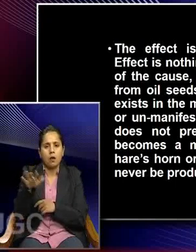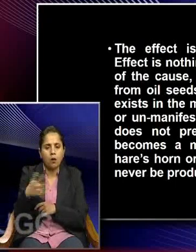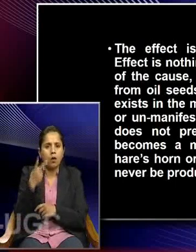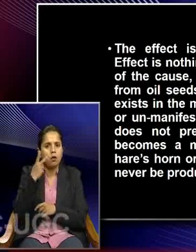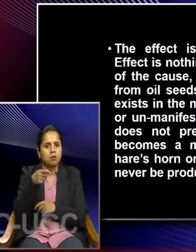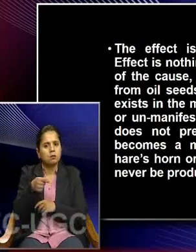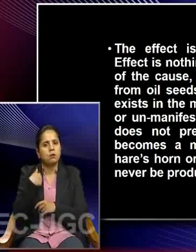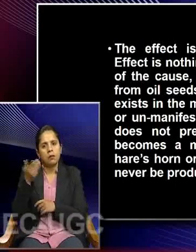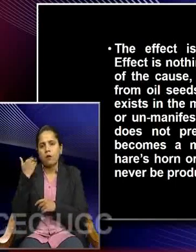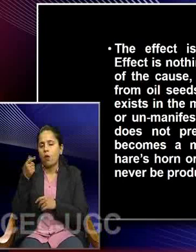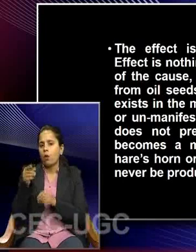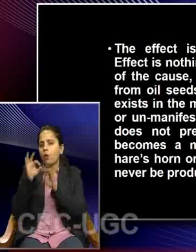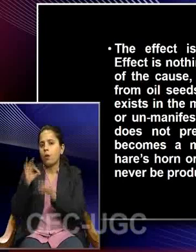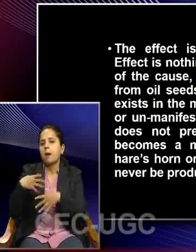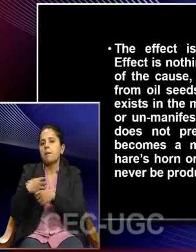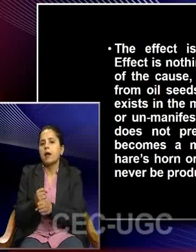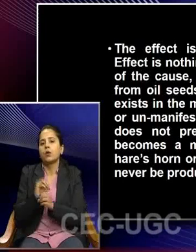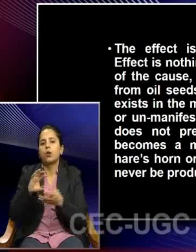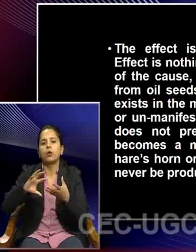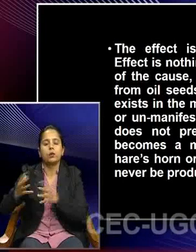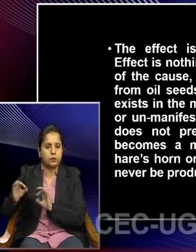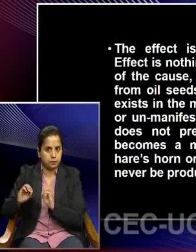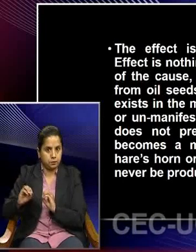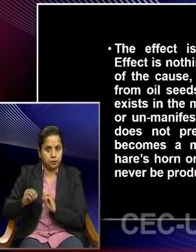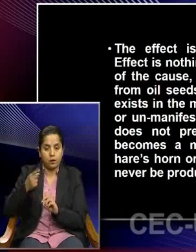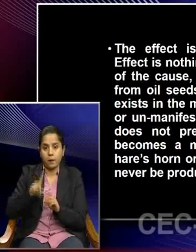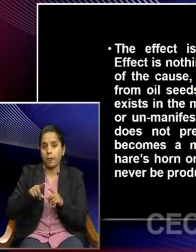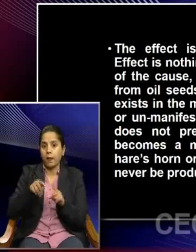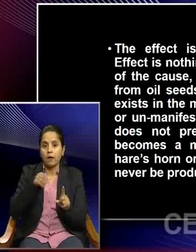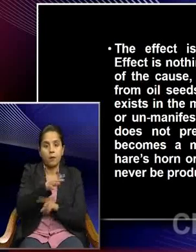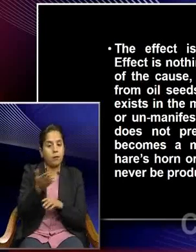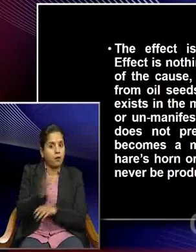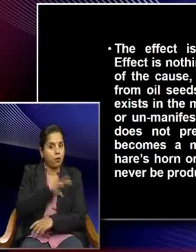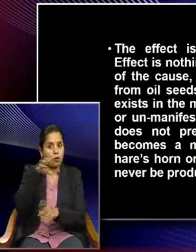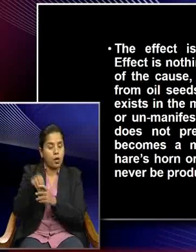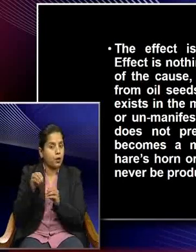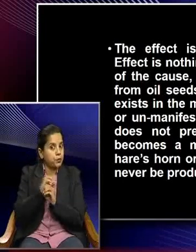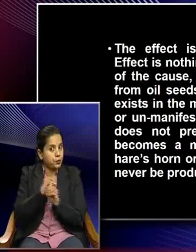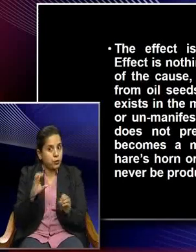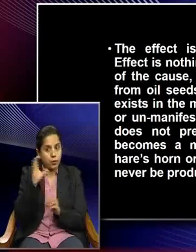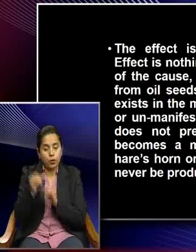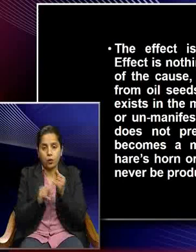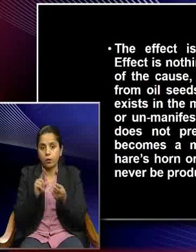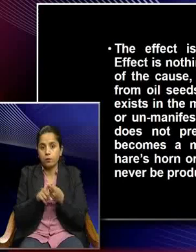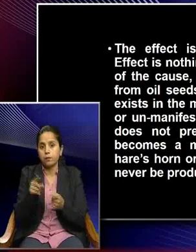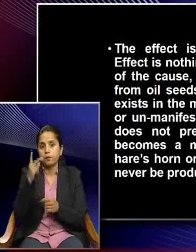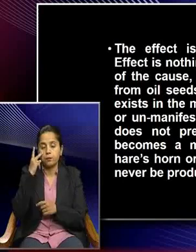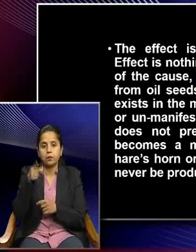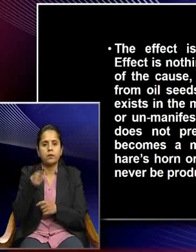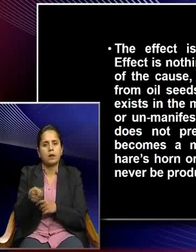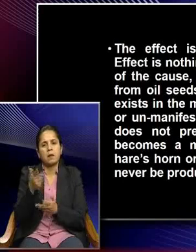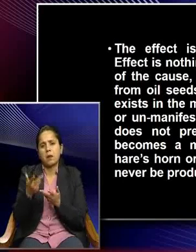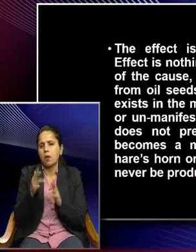unmanifest condition. If the effect does not pre-exist in its cause, it becomes a